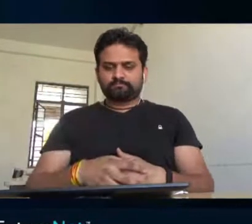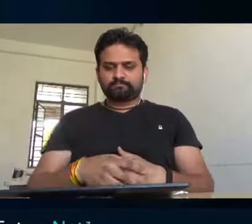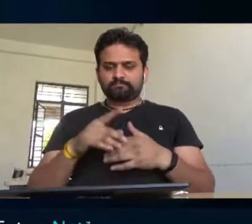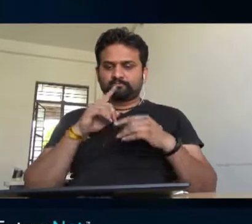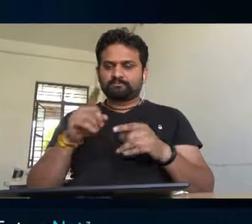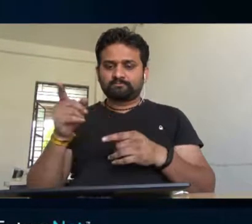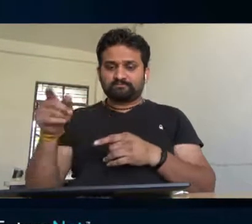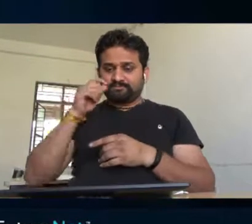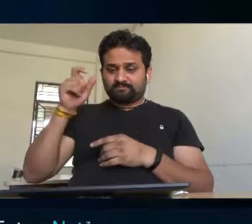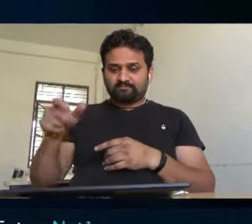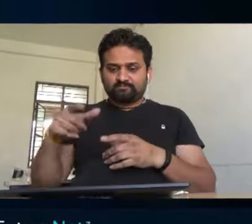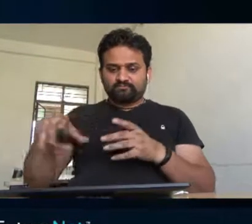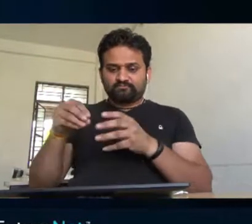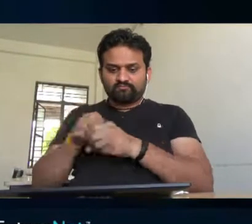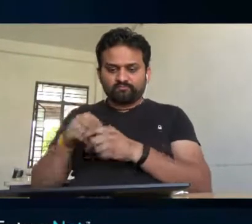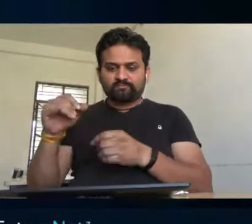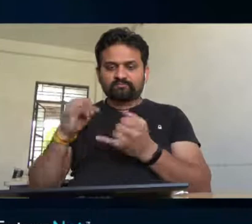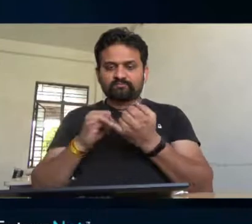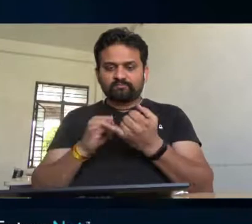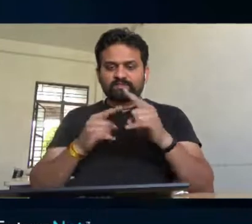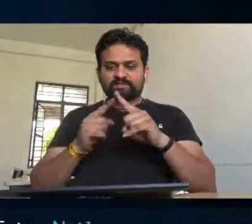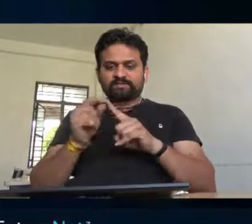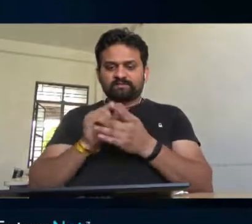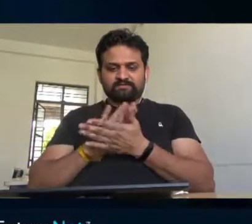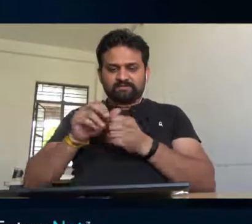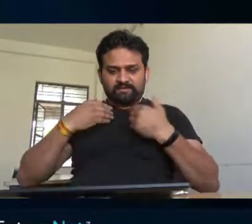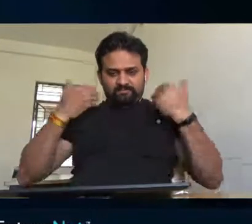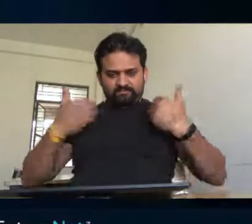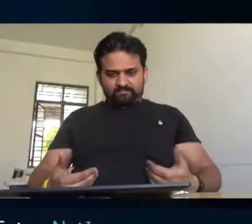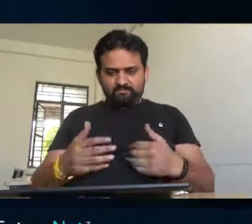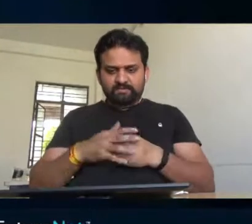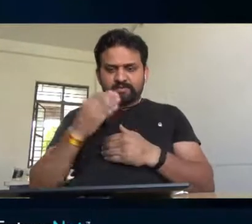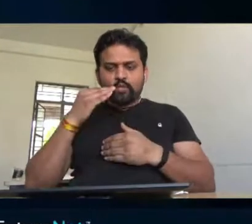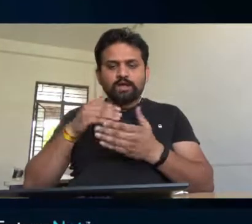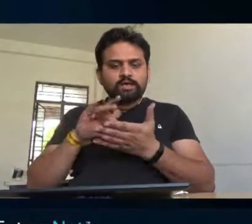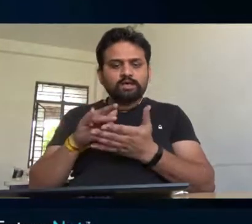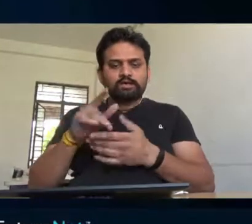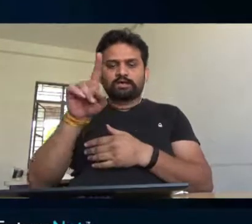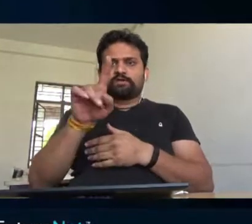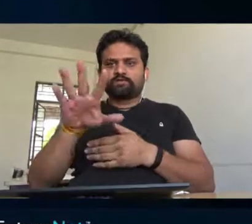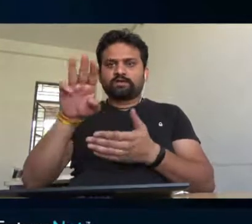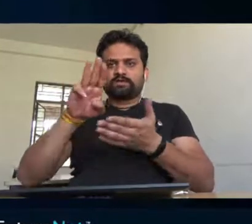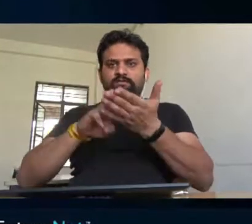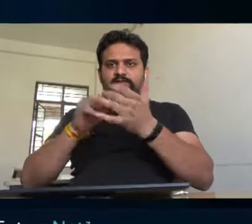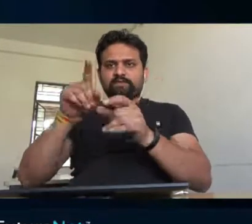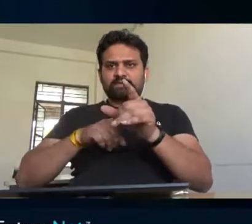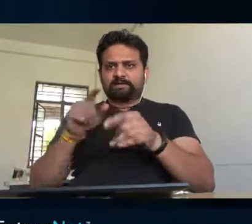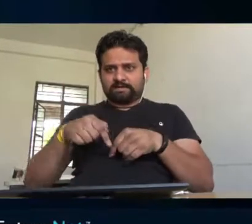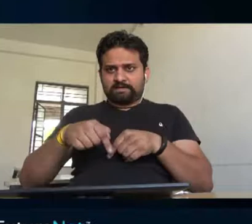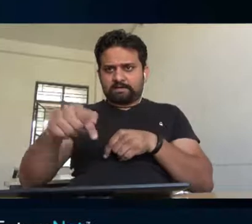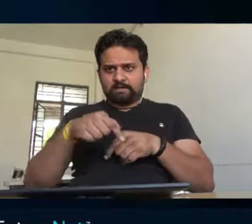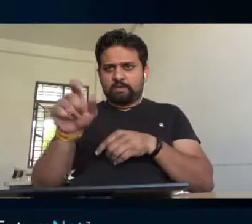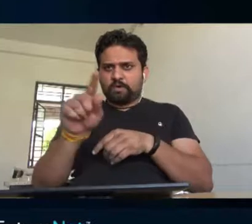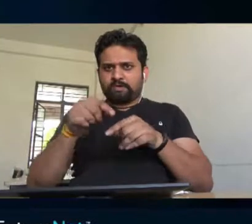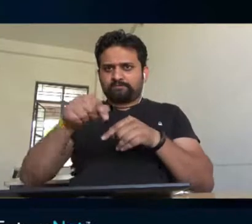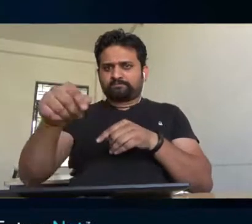then we will have rock and roll in Tel Aviv, and I can't wait to visit you and to go with you. Yes,